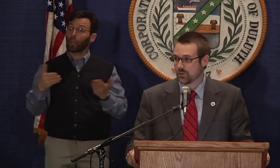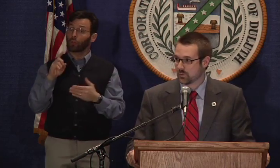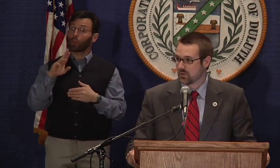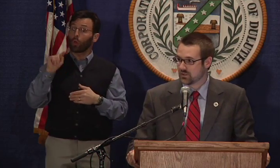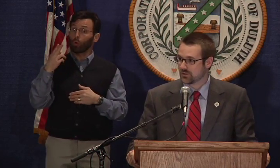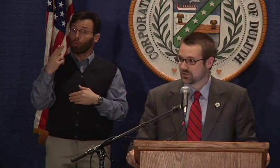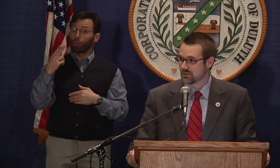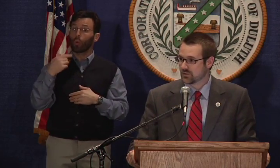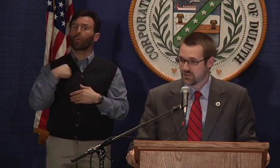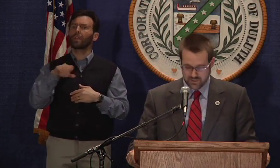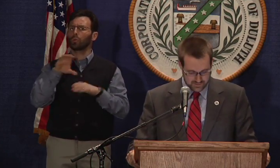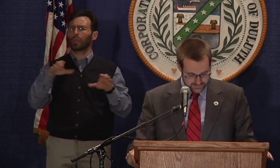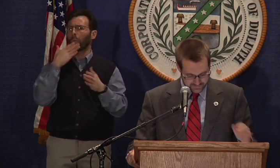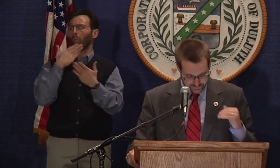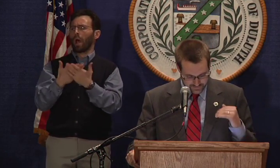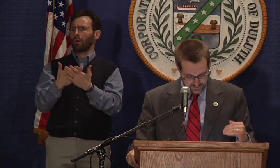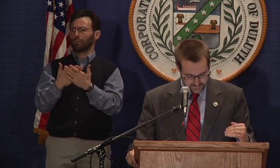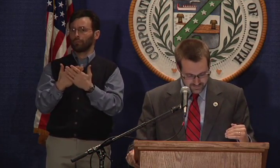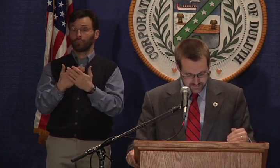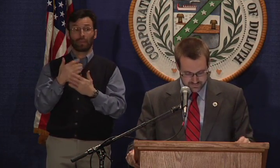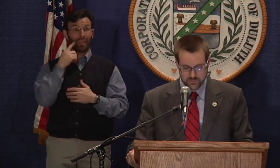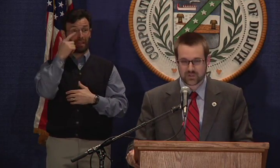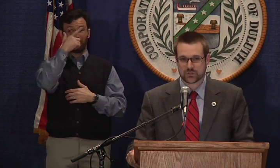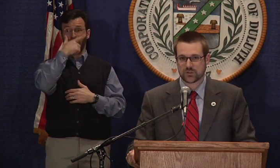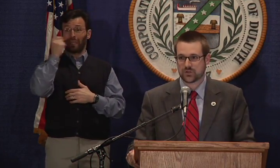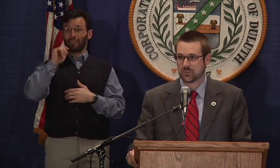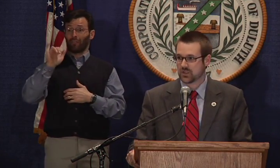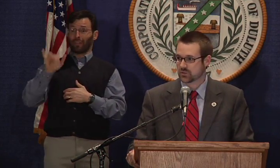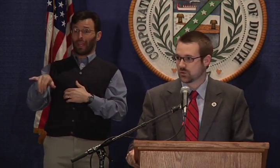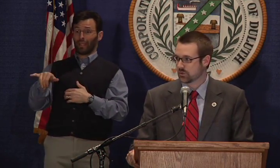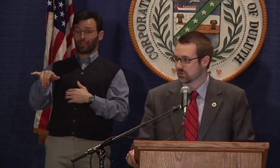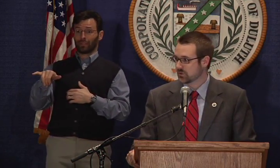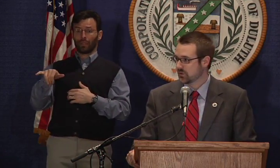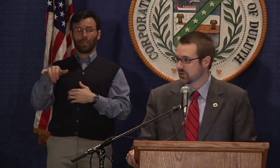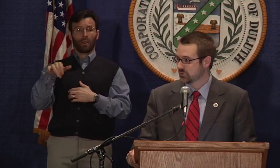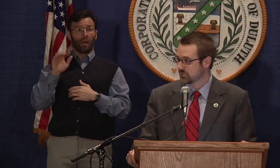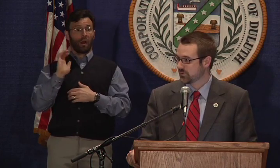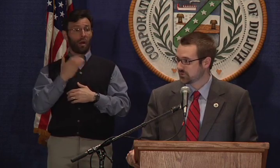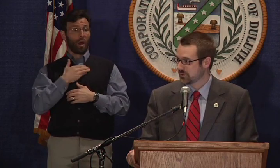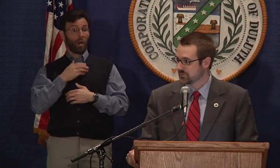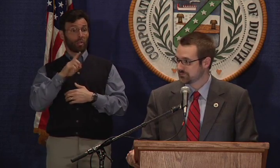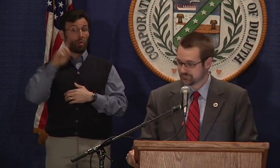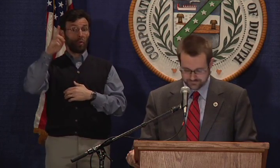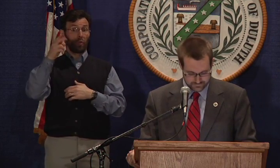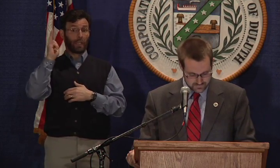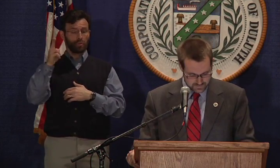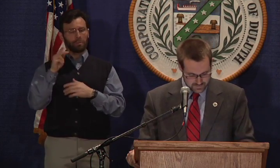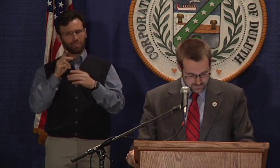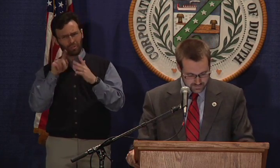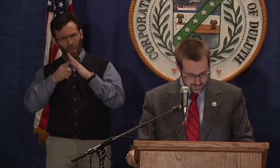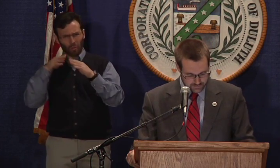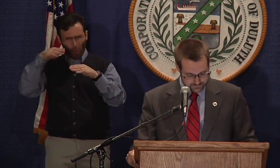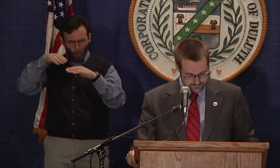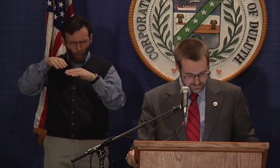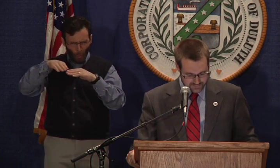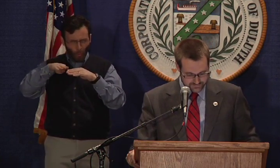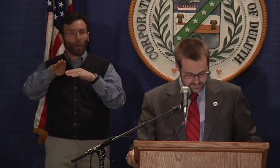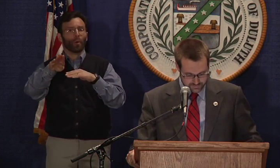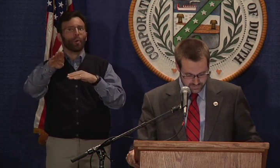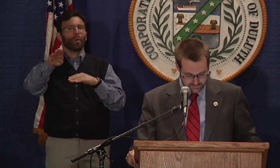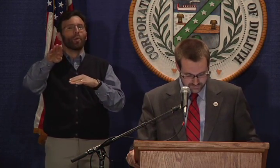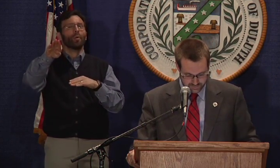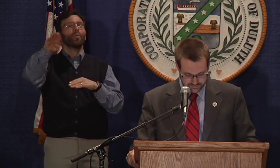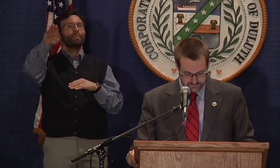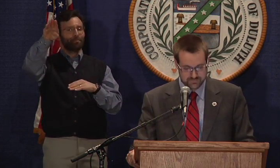do that quite well, I think. And I think it's because of that we are turning a major corner in our Duluth history. Now,